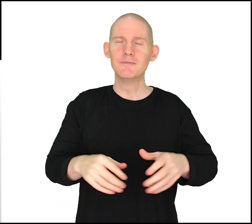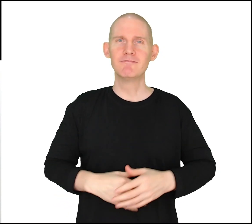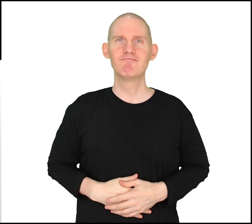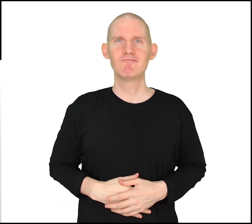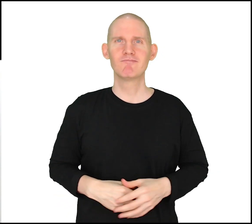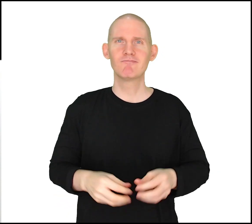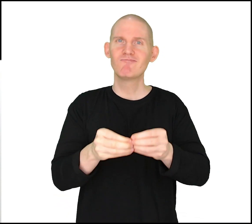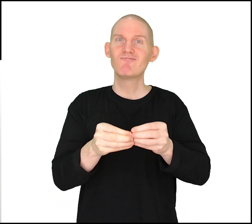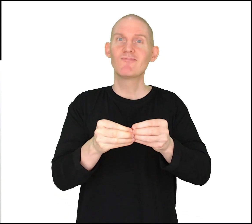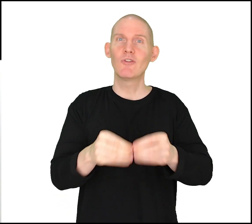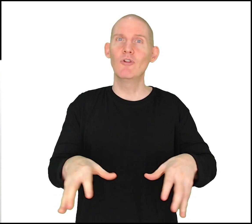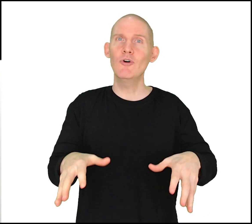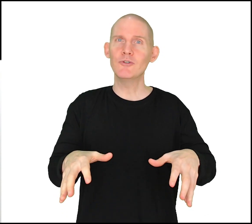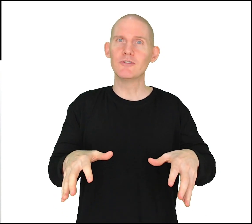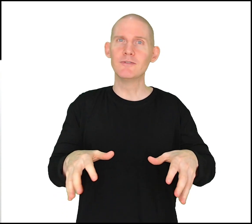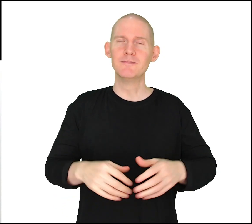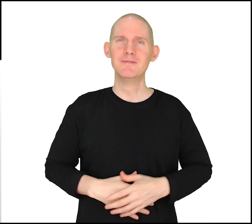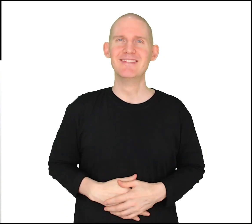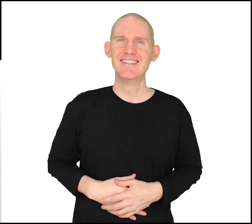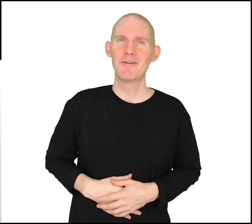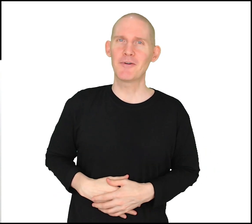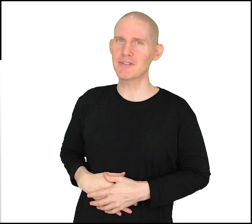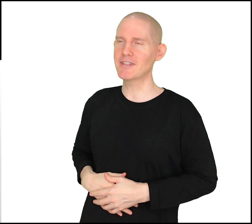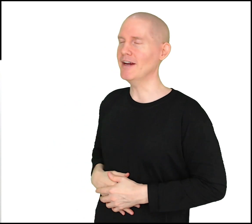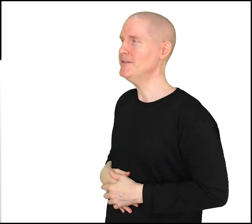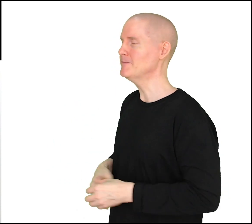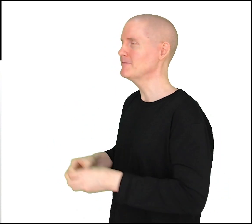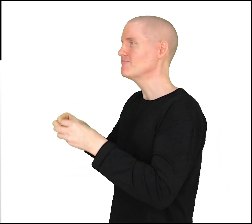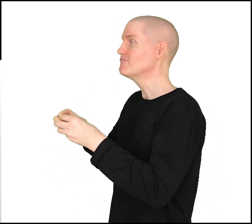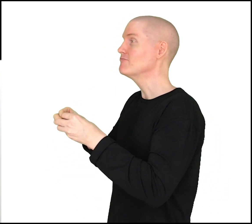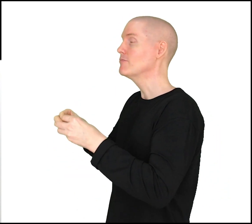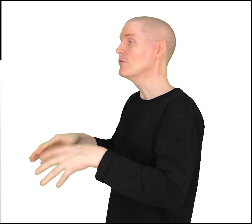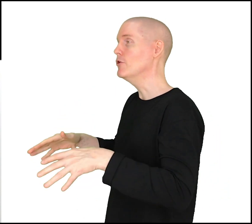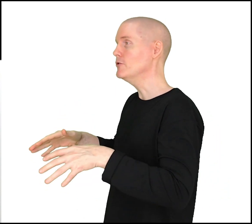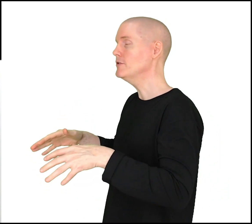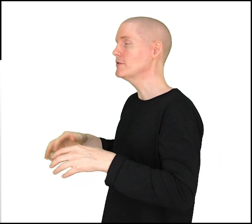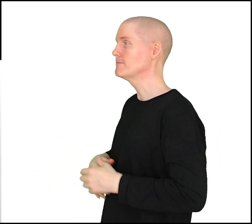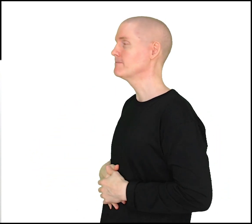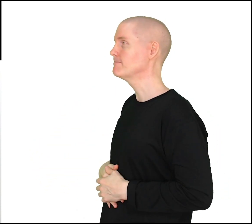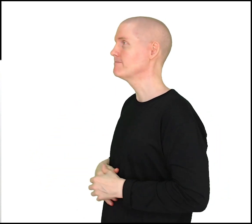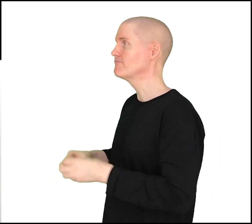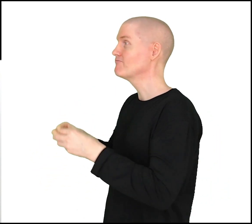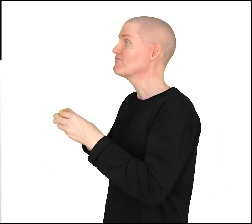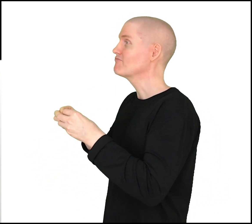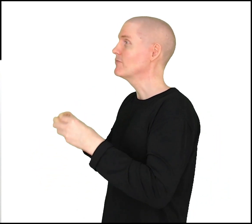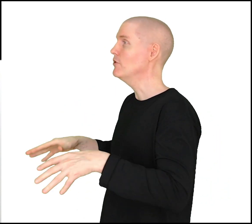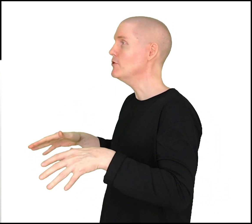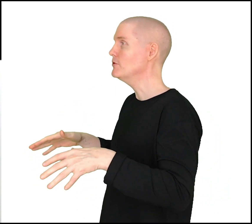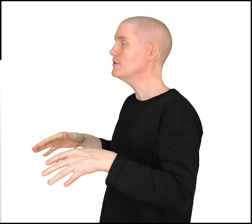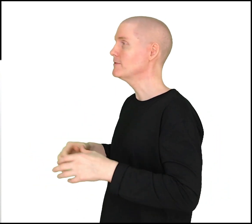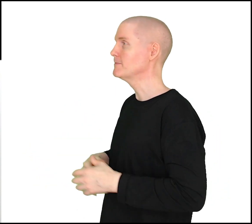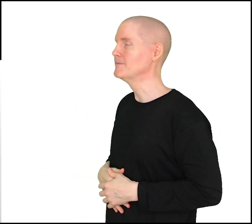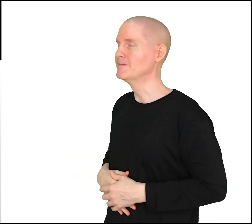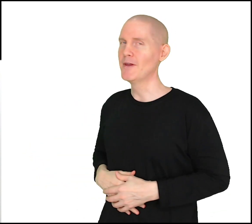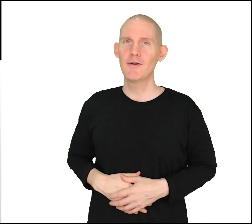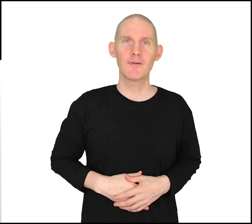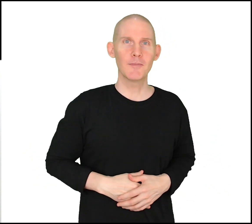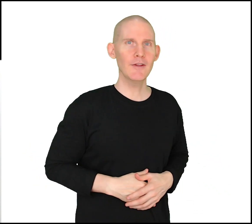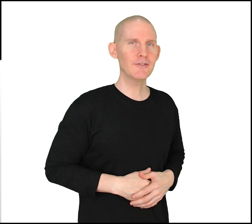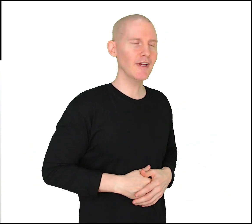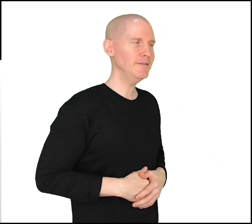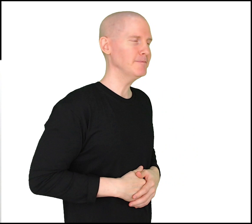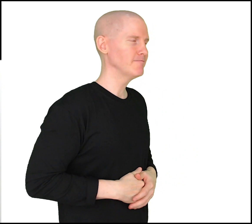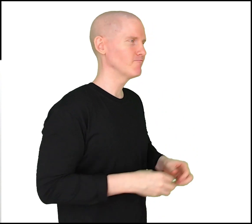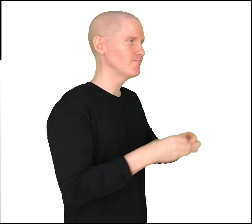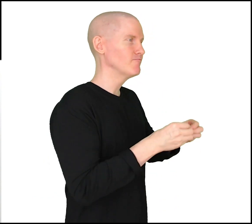Lose. Lose. From the side, lose. Lose. From the